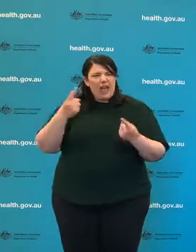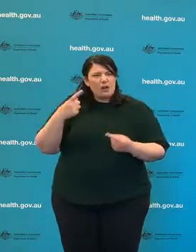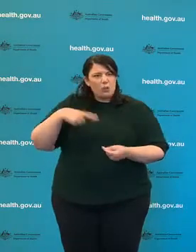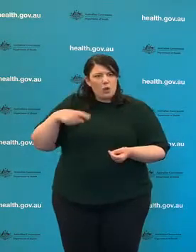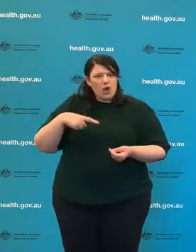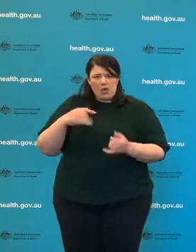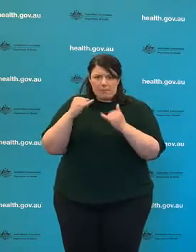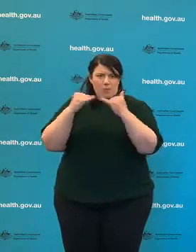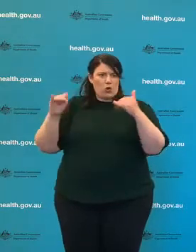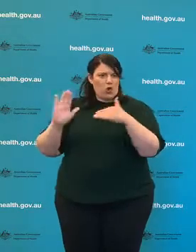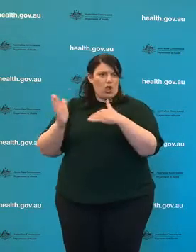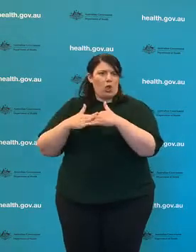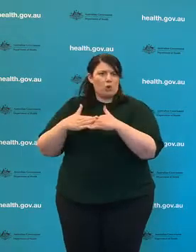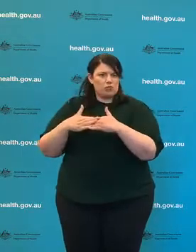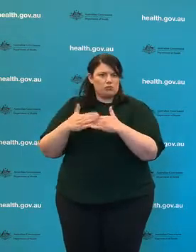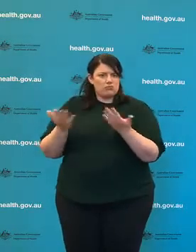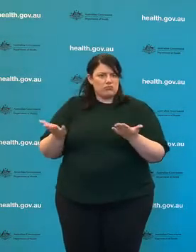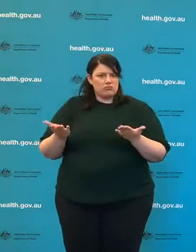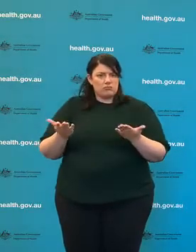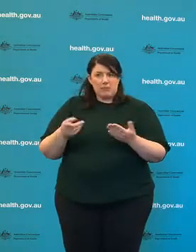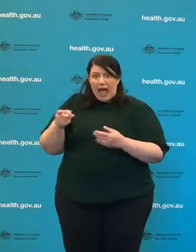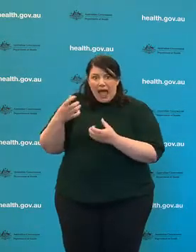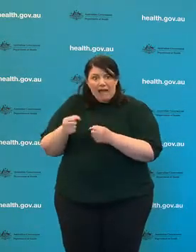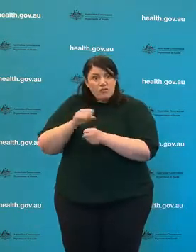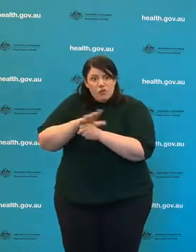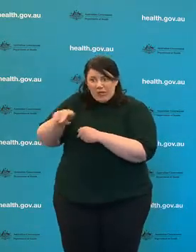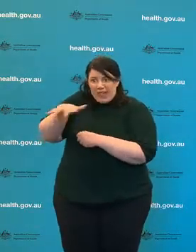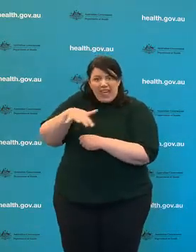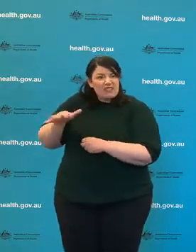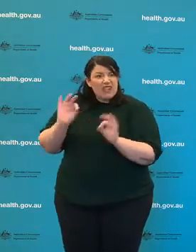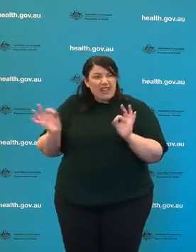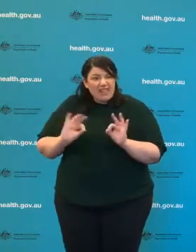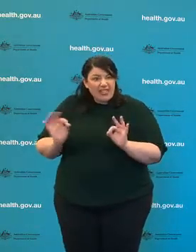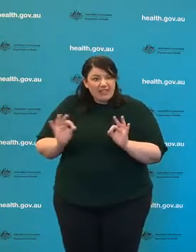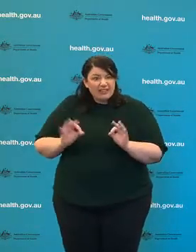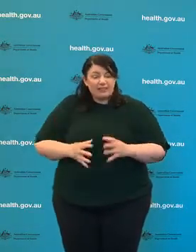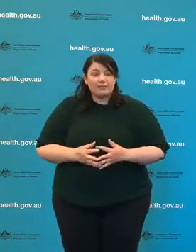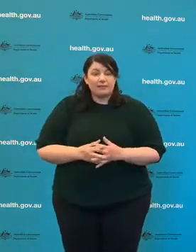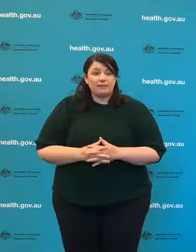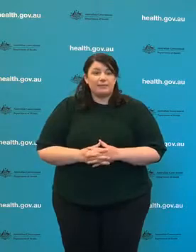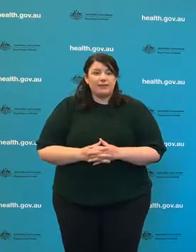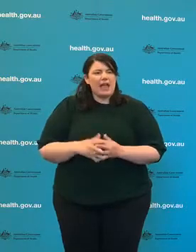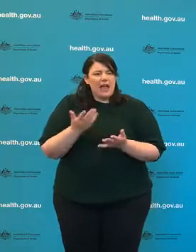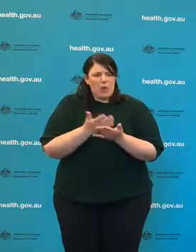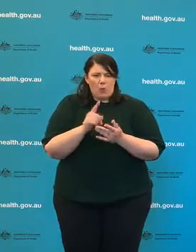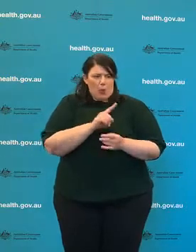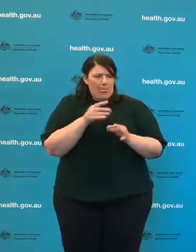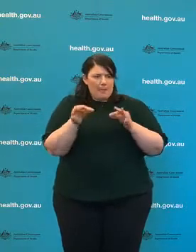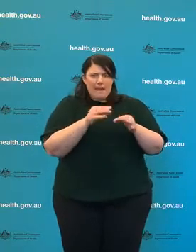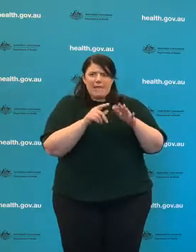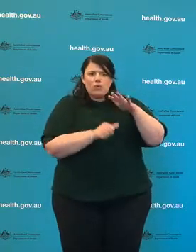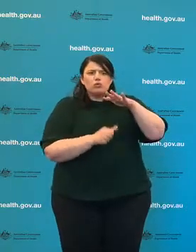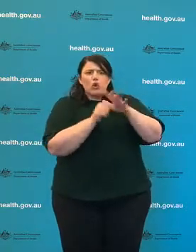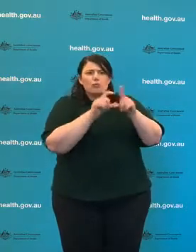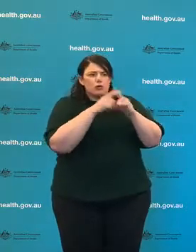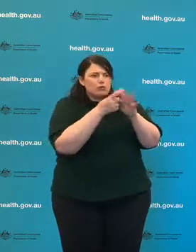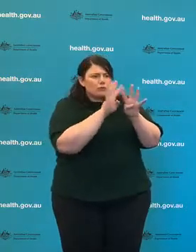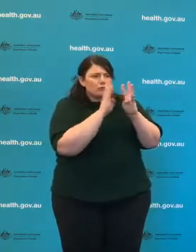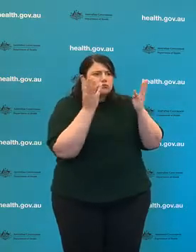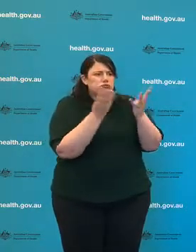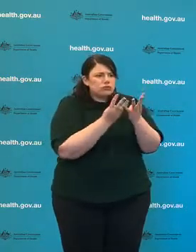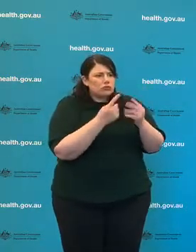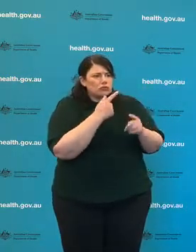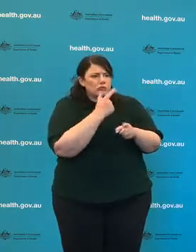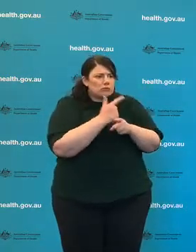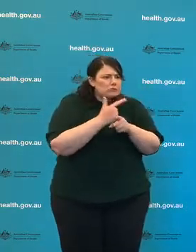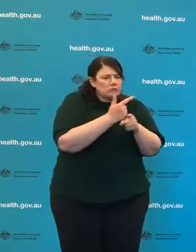the AHPPC to come up with a model that would allow exemptions universally for these students rather than on just border town